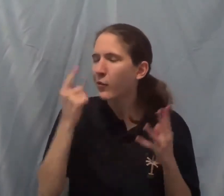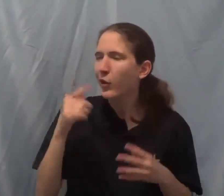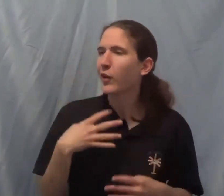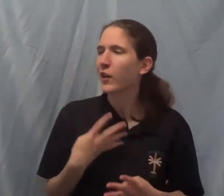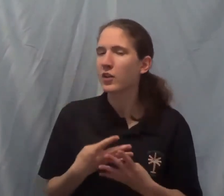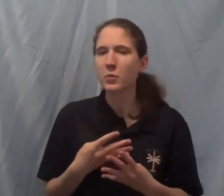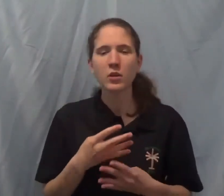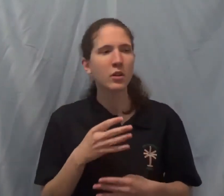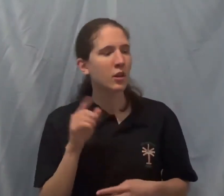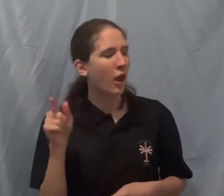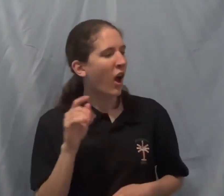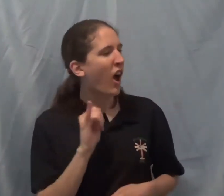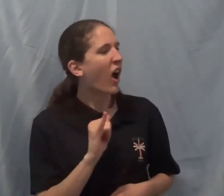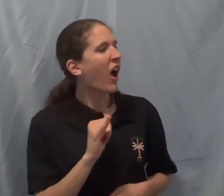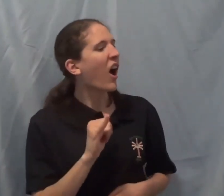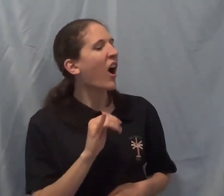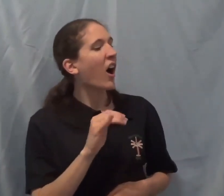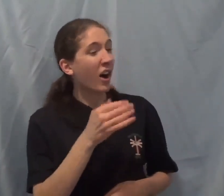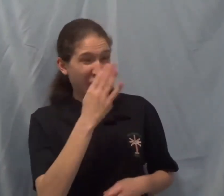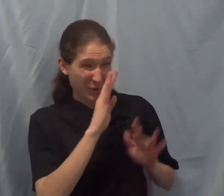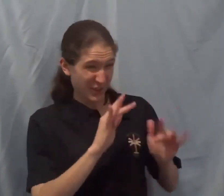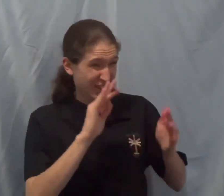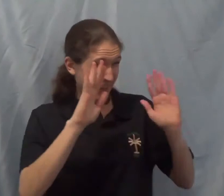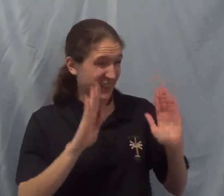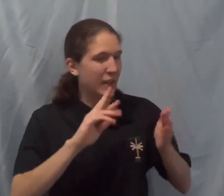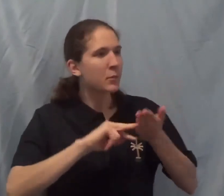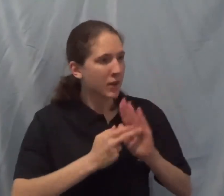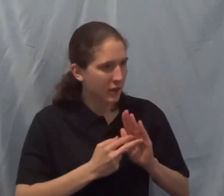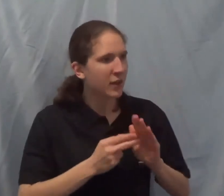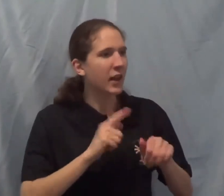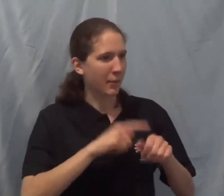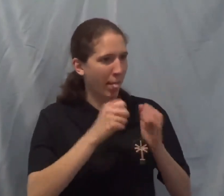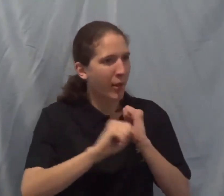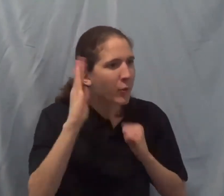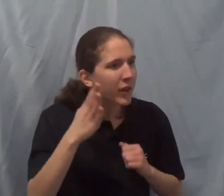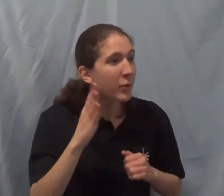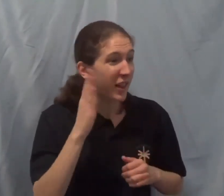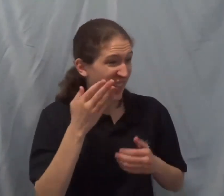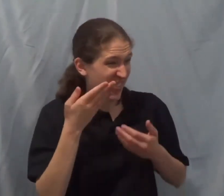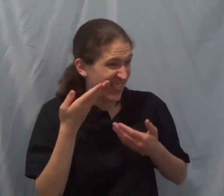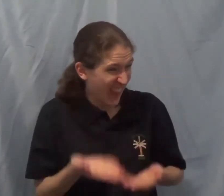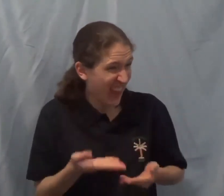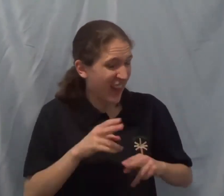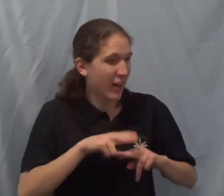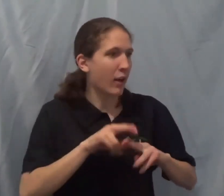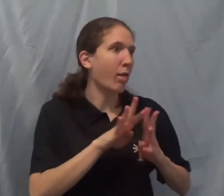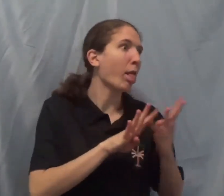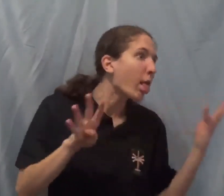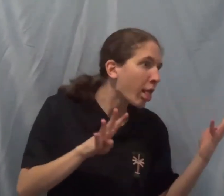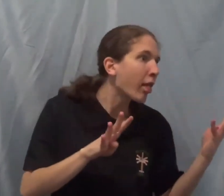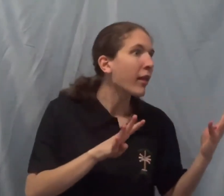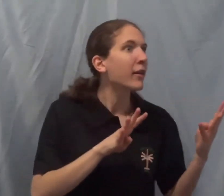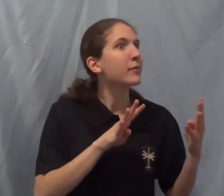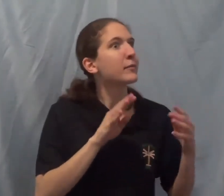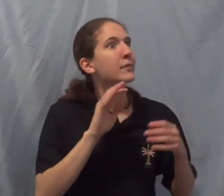well, just make sure there's smelling salts in there. Not for the penitent, but for us guys. Why? Well, because people know it. They didn't read a theology